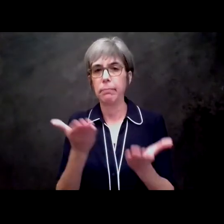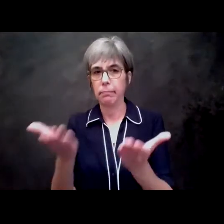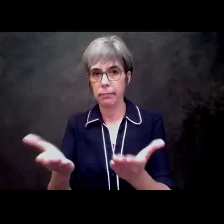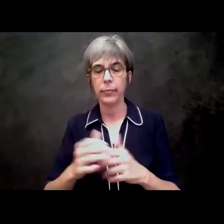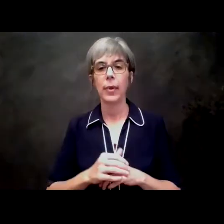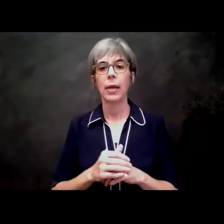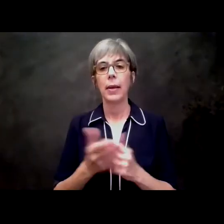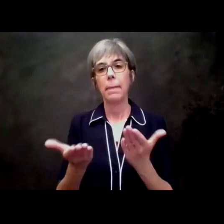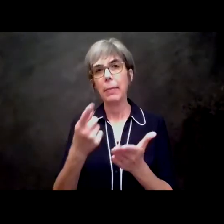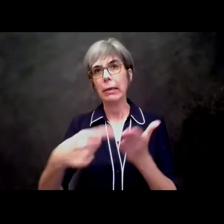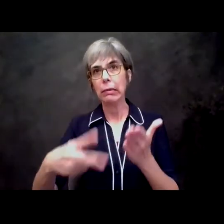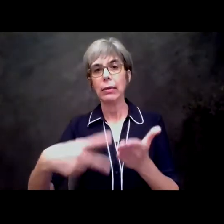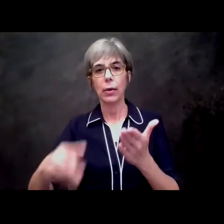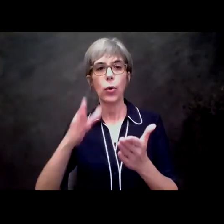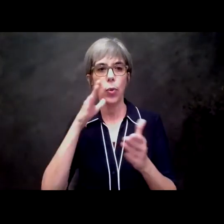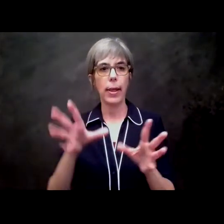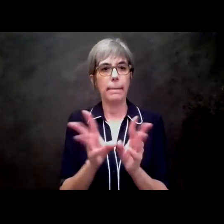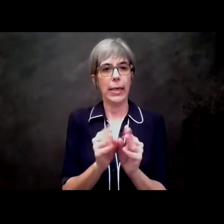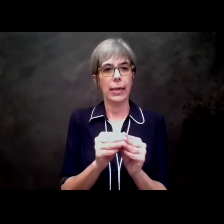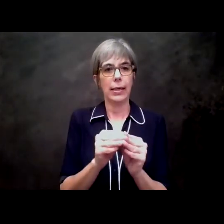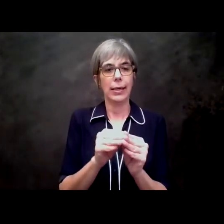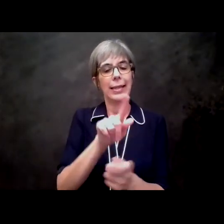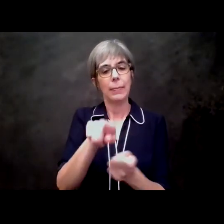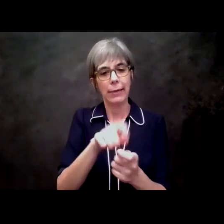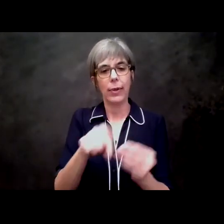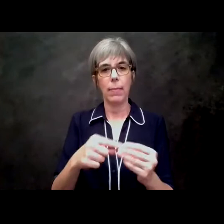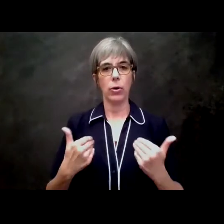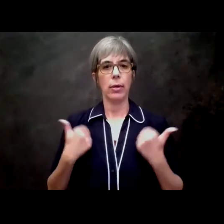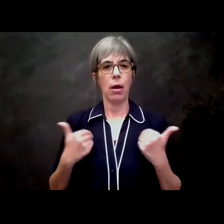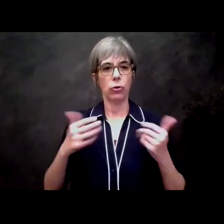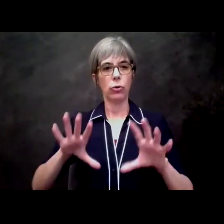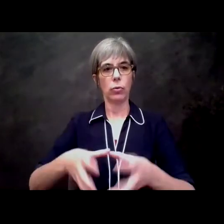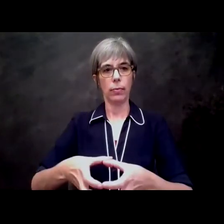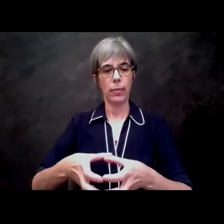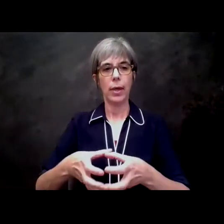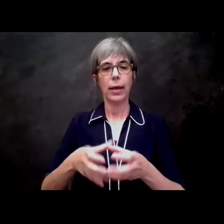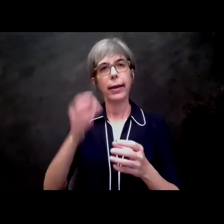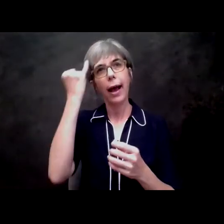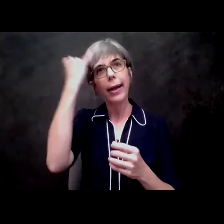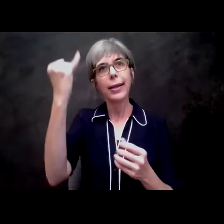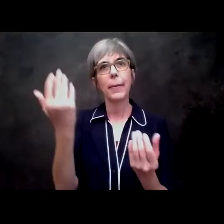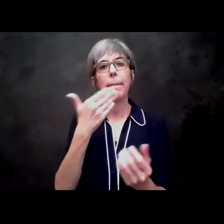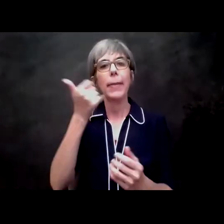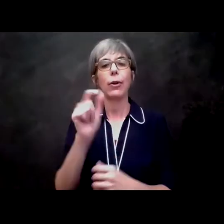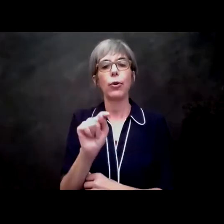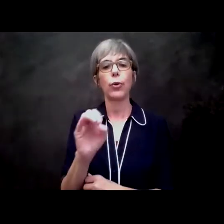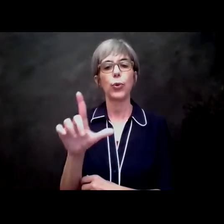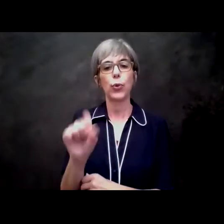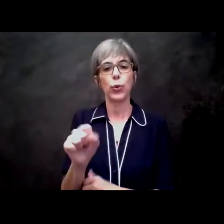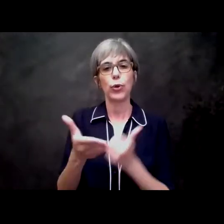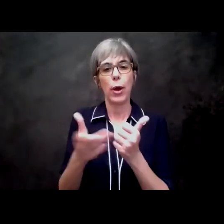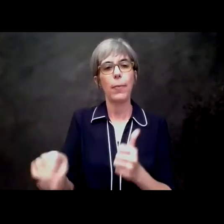of weeks, and hope to glean some very helpful tools so that we can really make sure that they are represented in